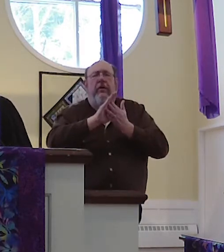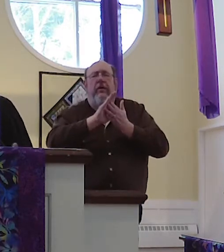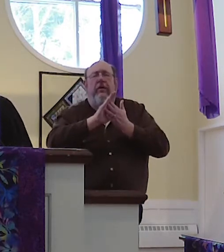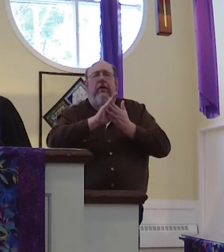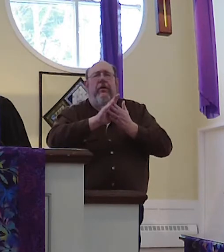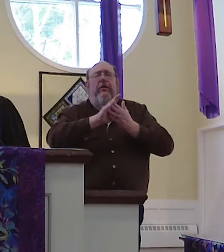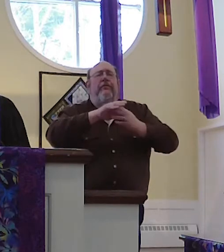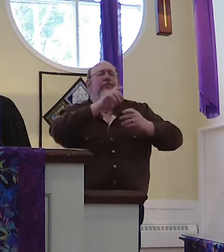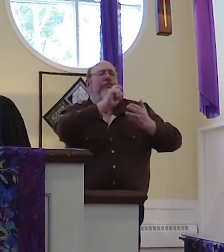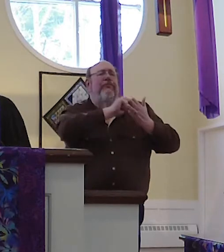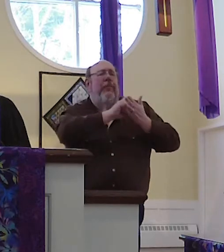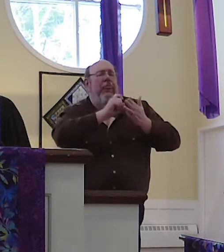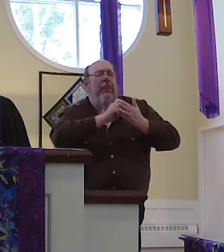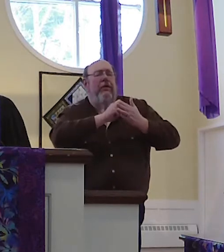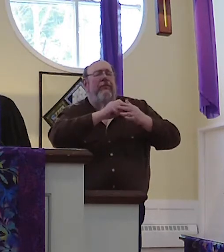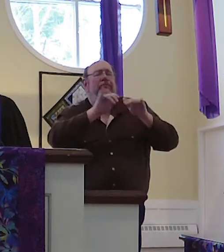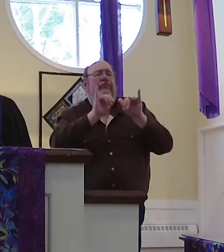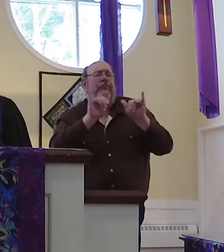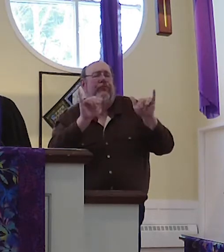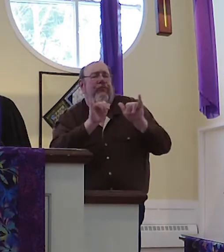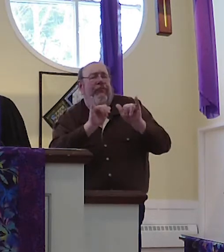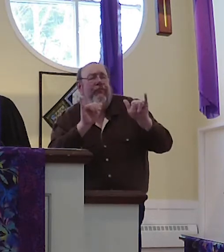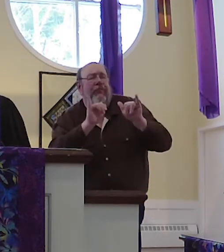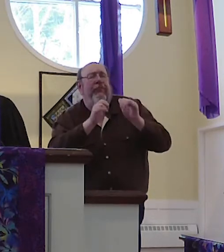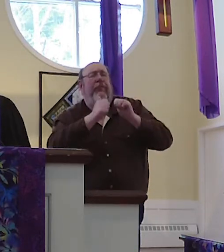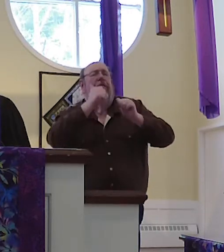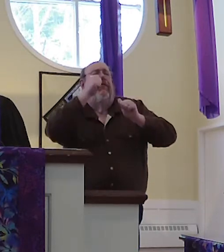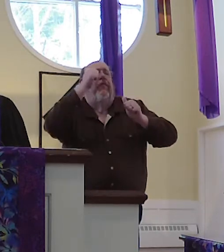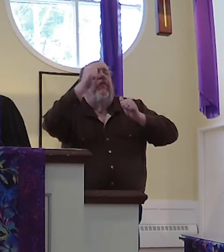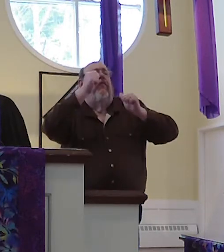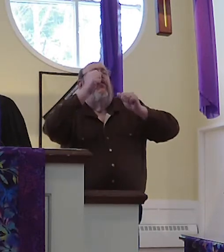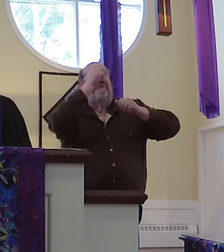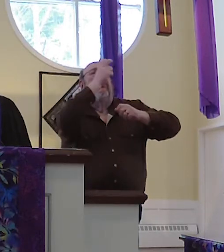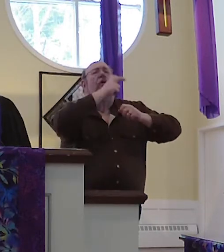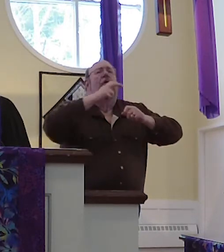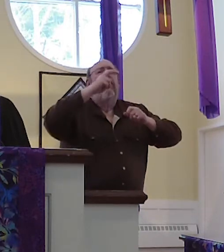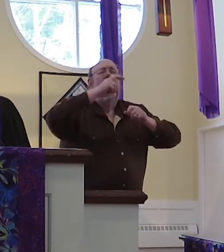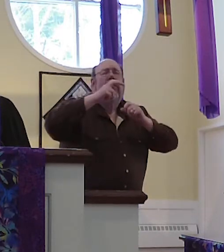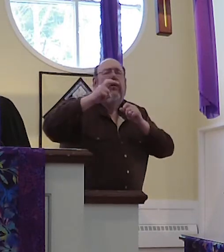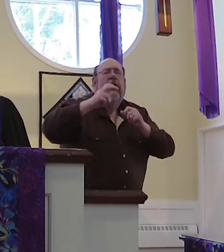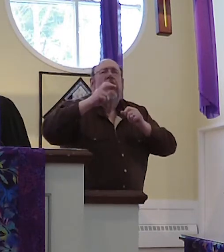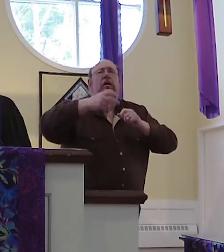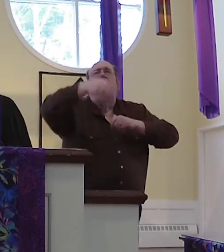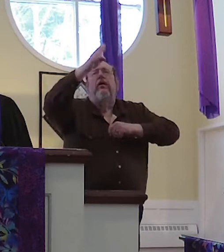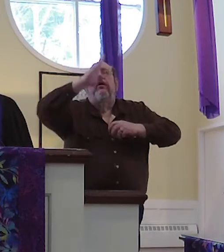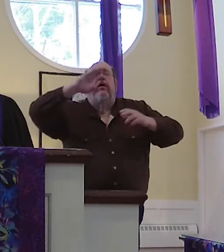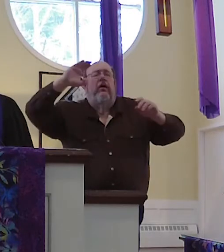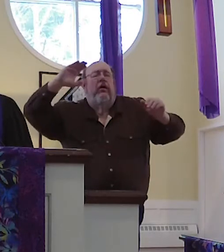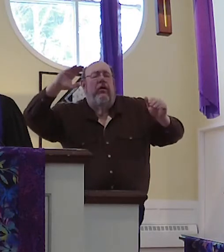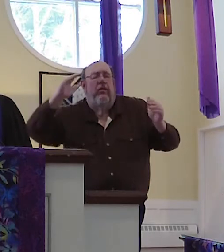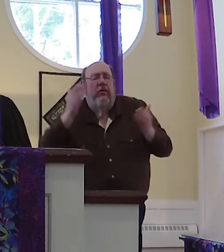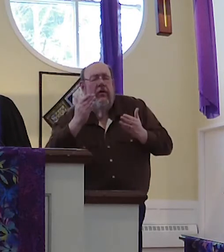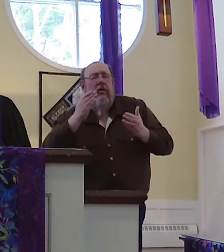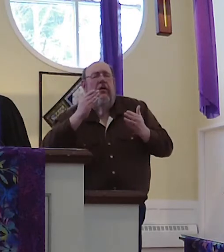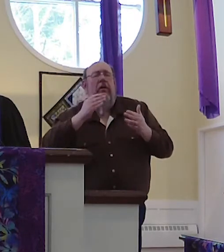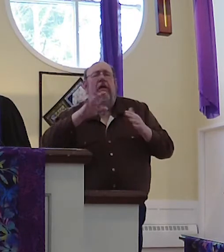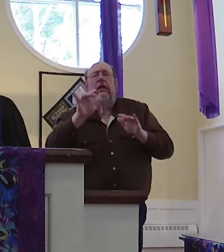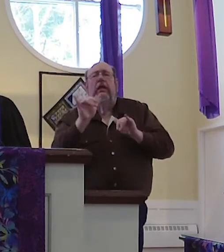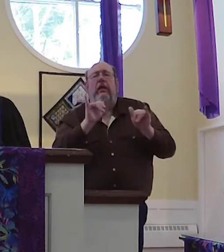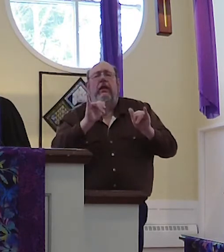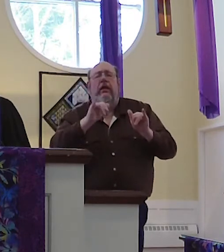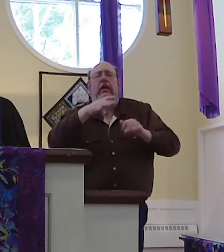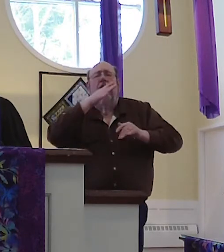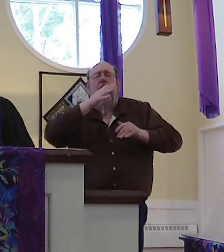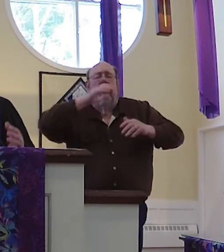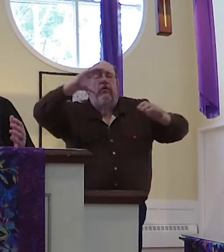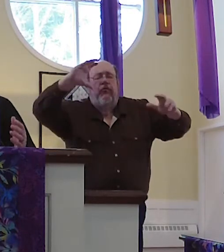wrongs or measure how far we have wandered. God welcomes us, like a mother scooping up her lost